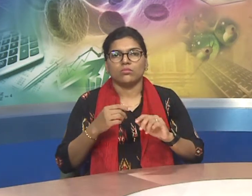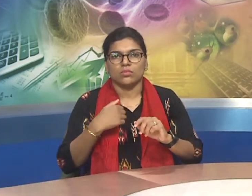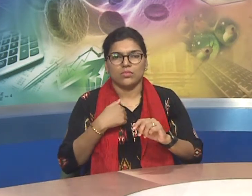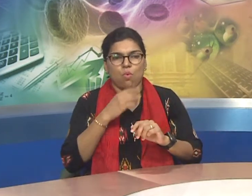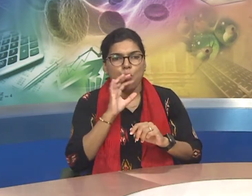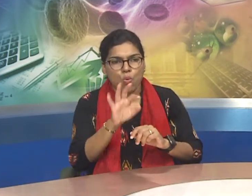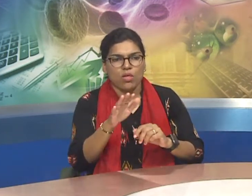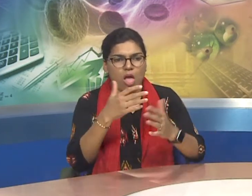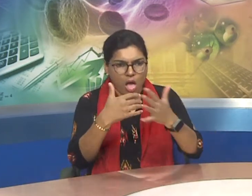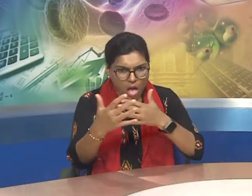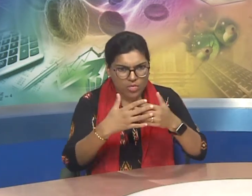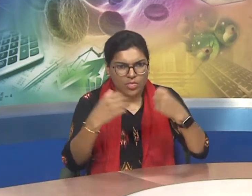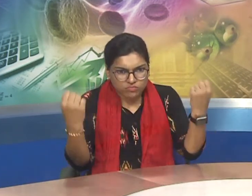automation,